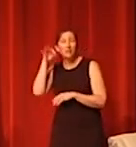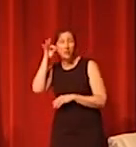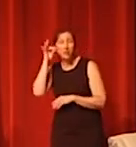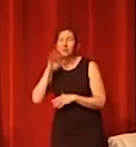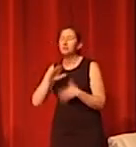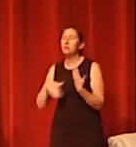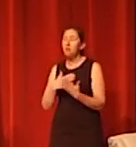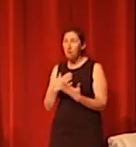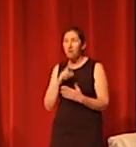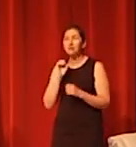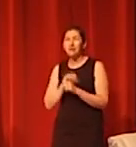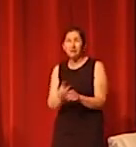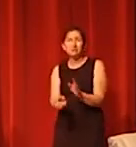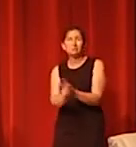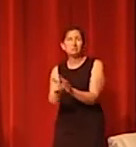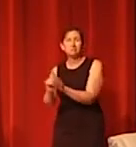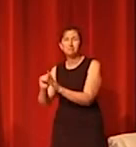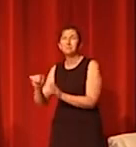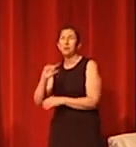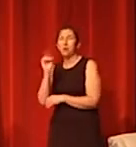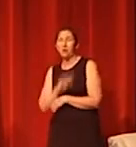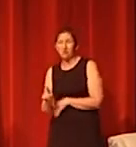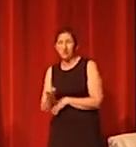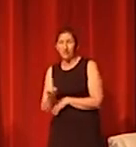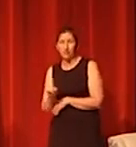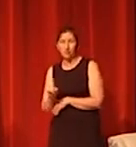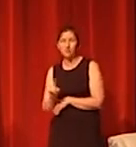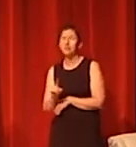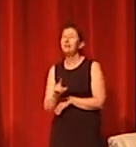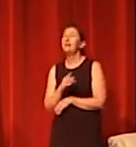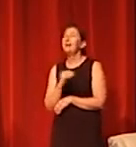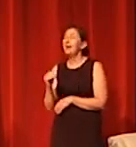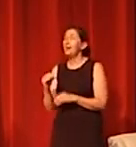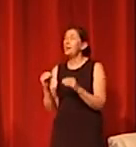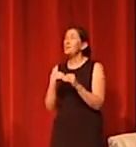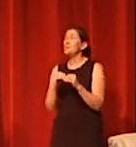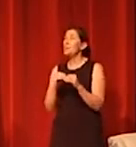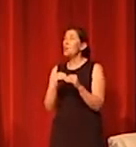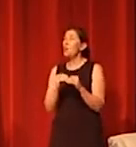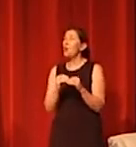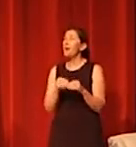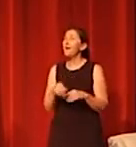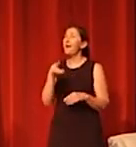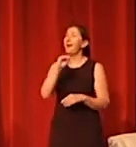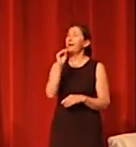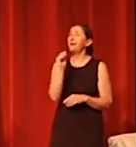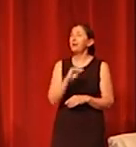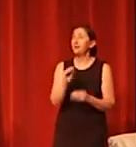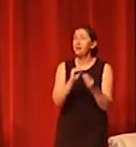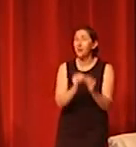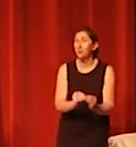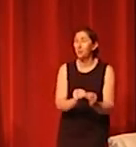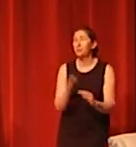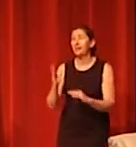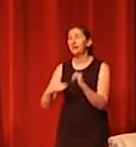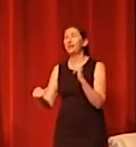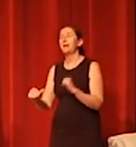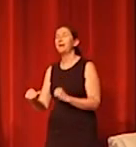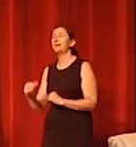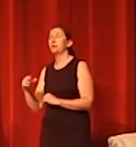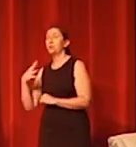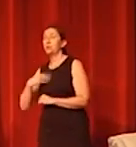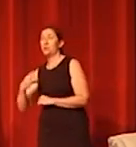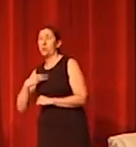and other dementias at a greater risk, at a greater rate in non-Hispanic whites. Blacks tend to